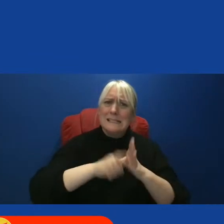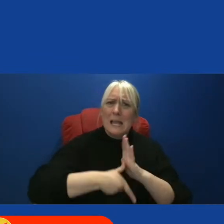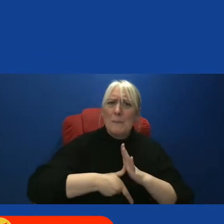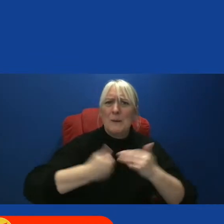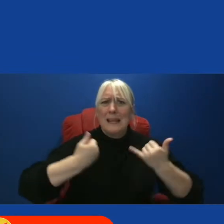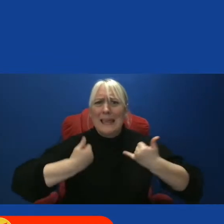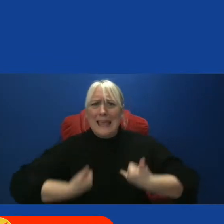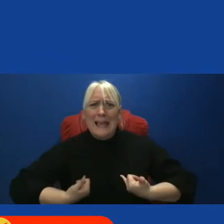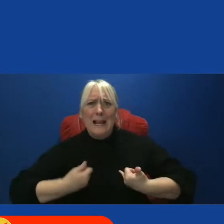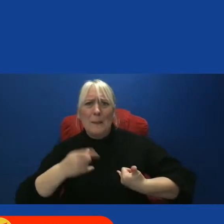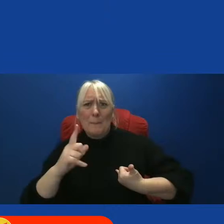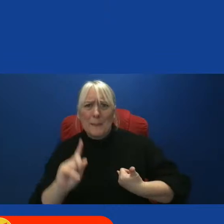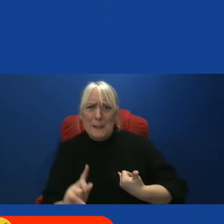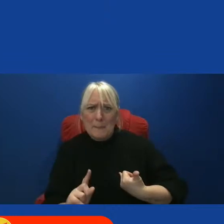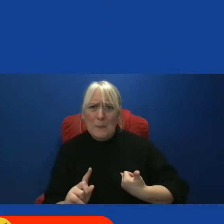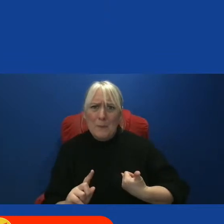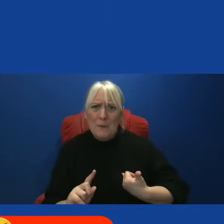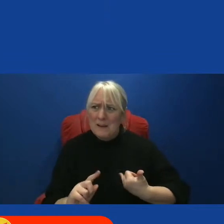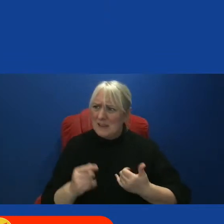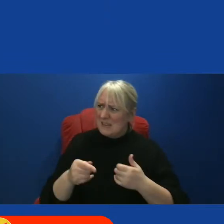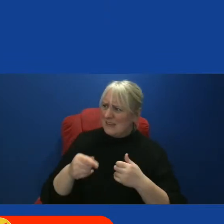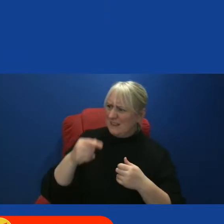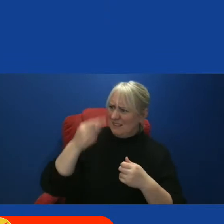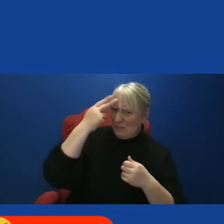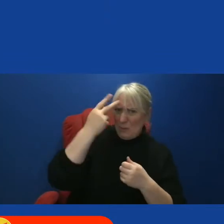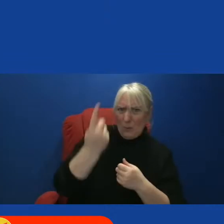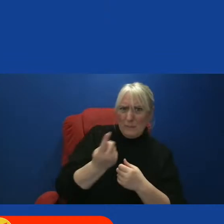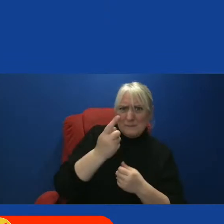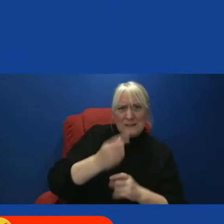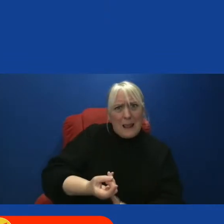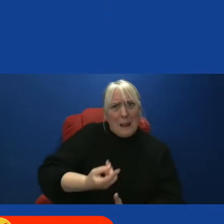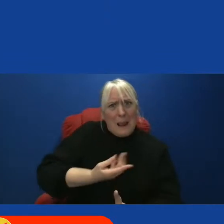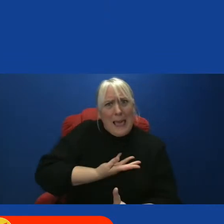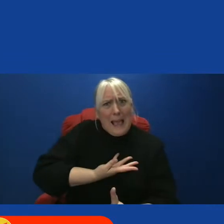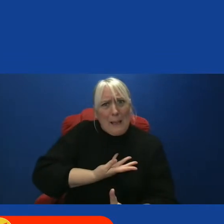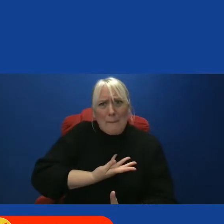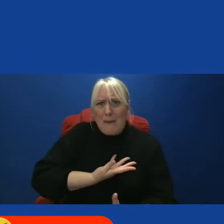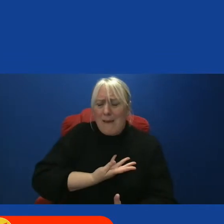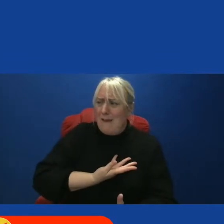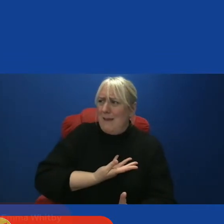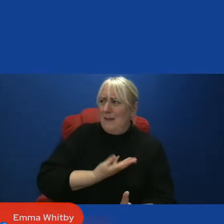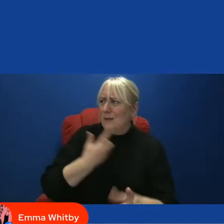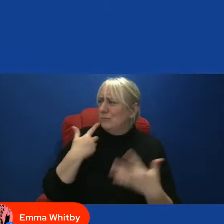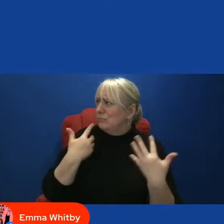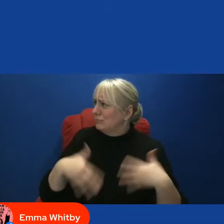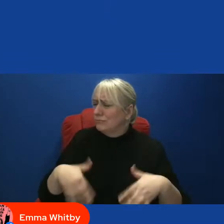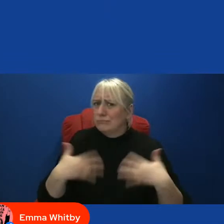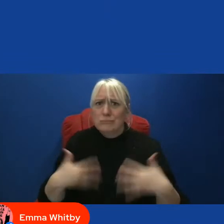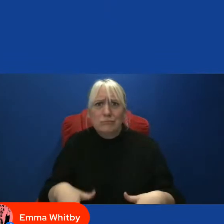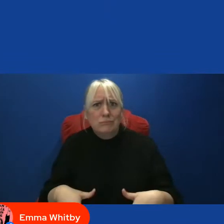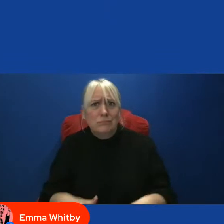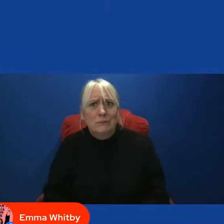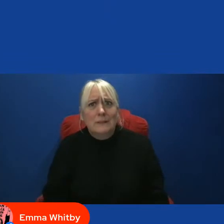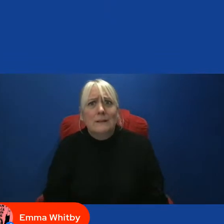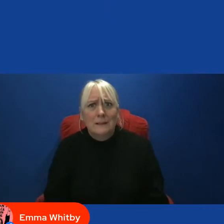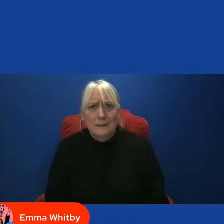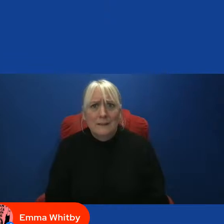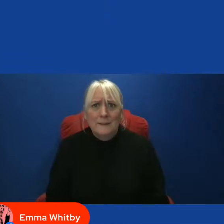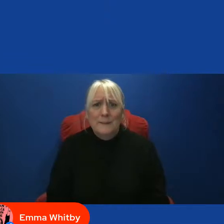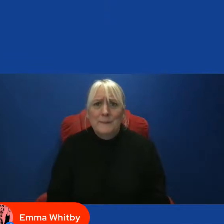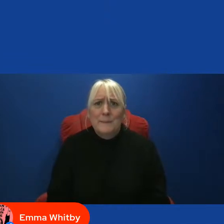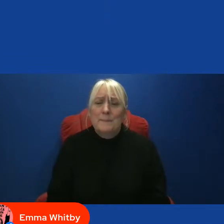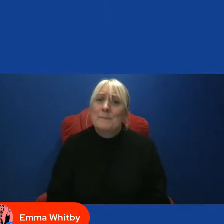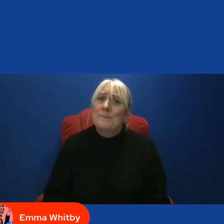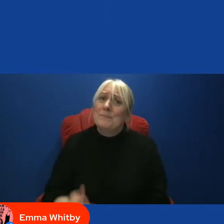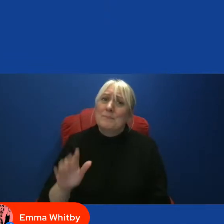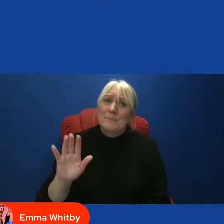this and call itself Labour. I mean, that is beyond me. But I want to say that